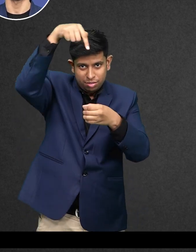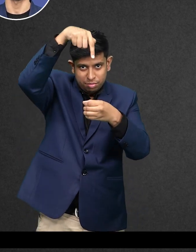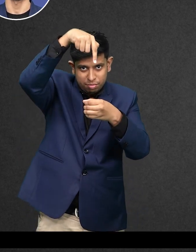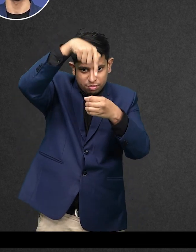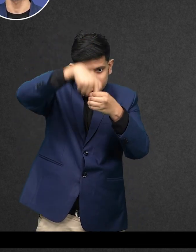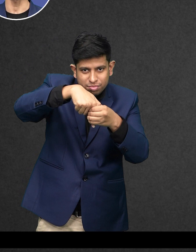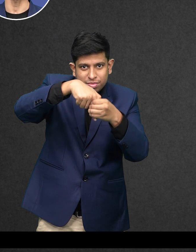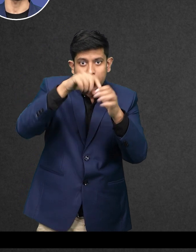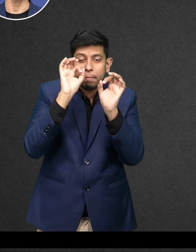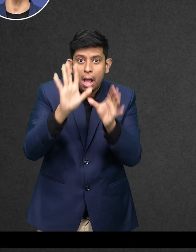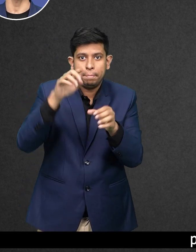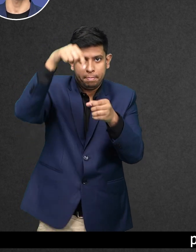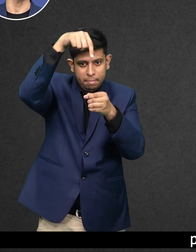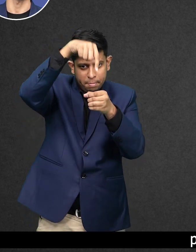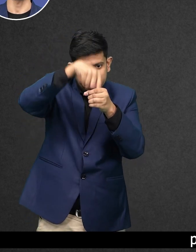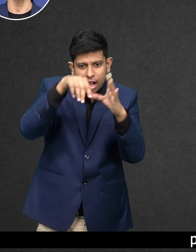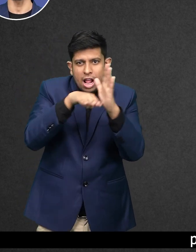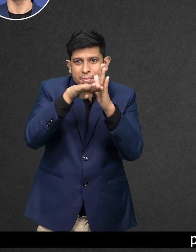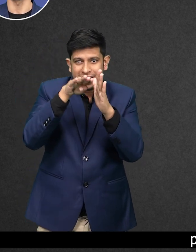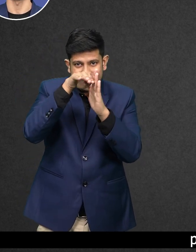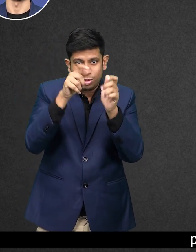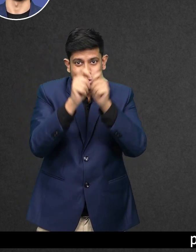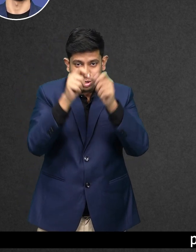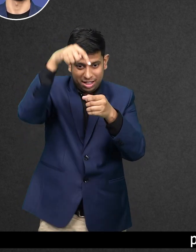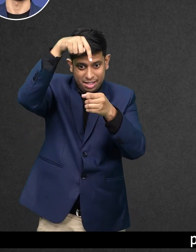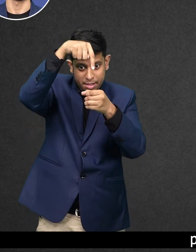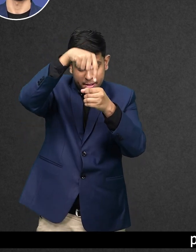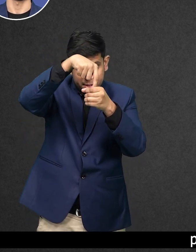float in an upright position in the milk.